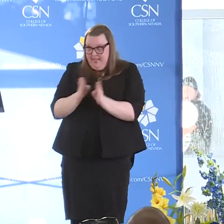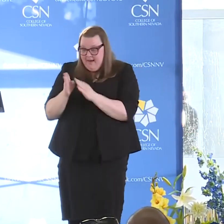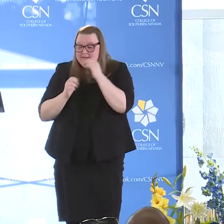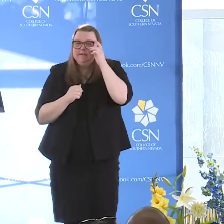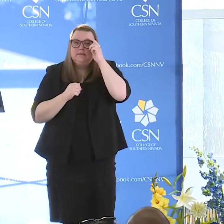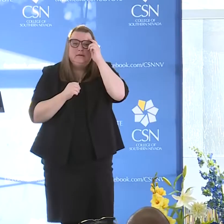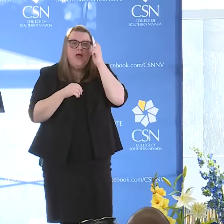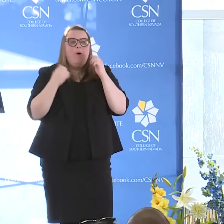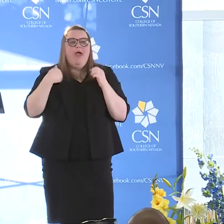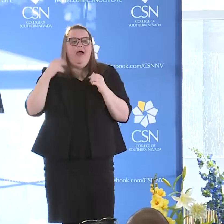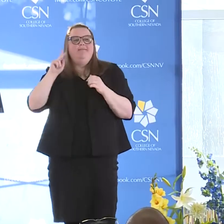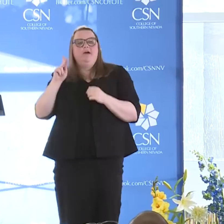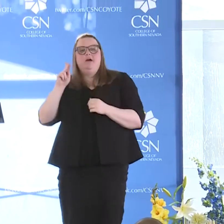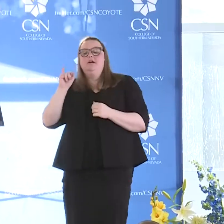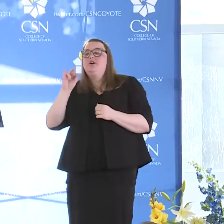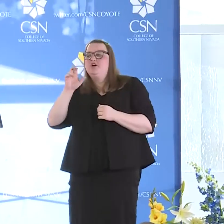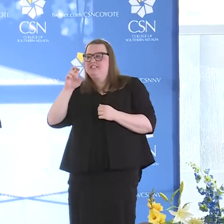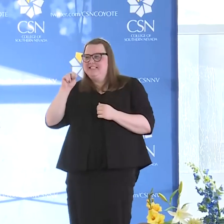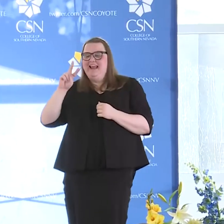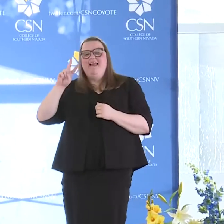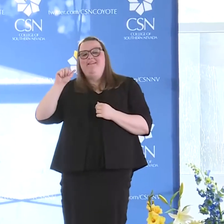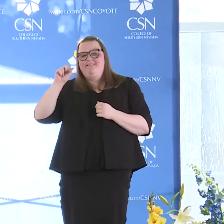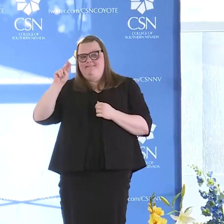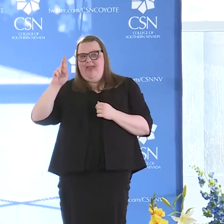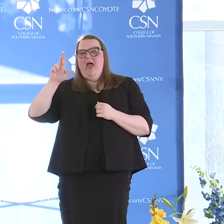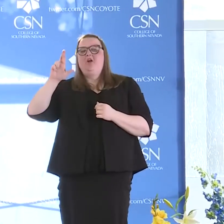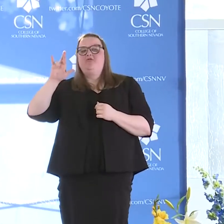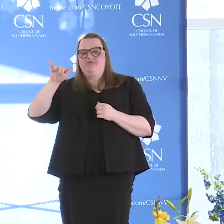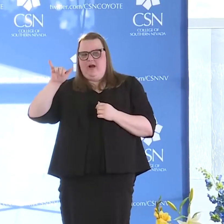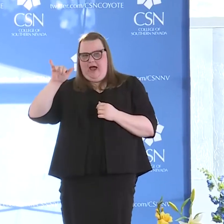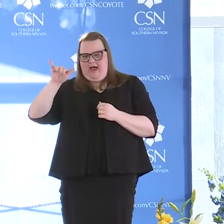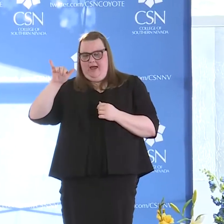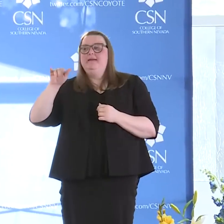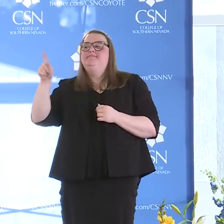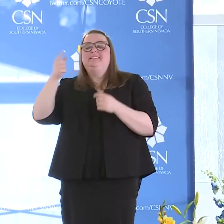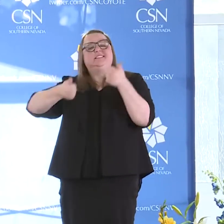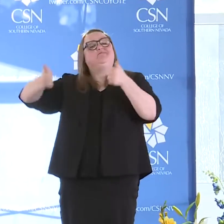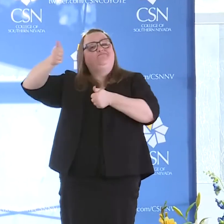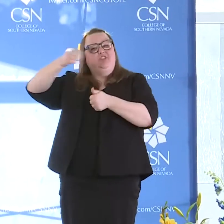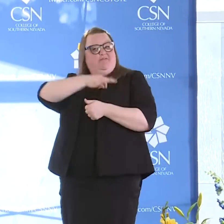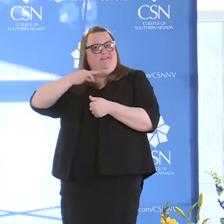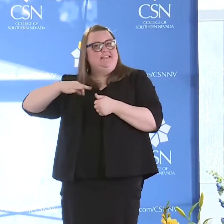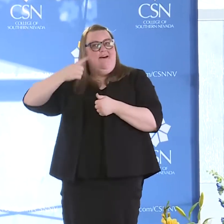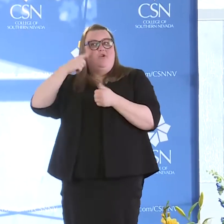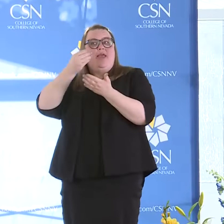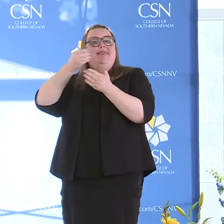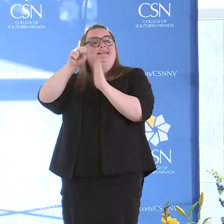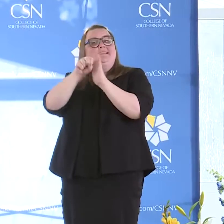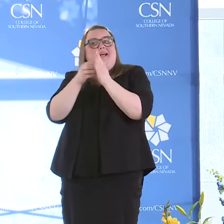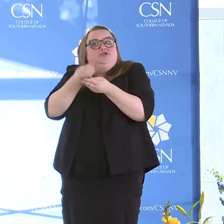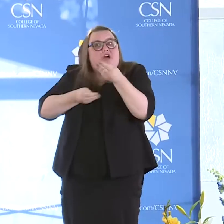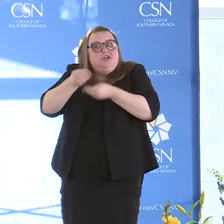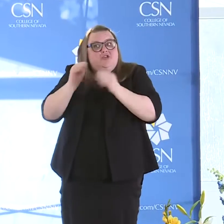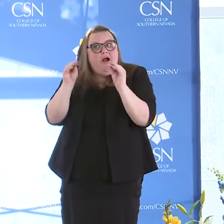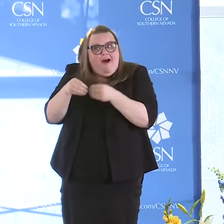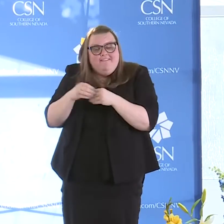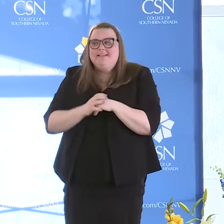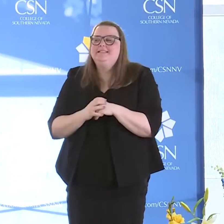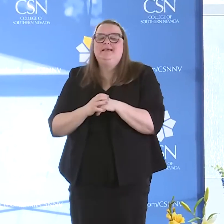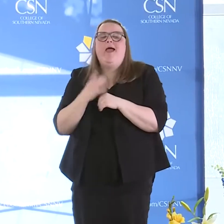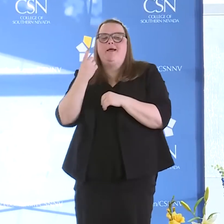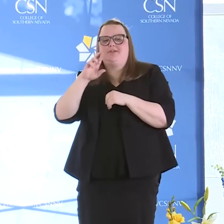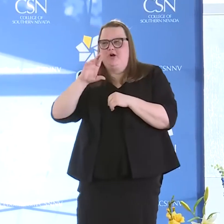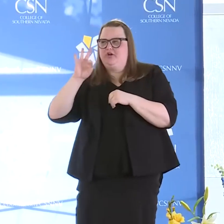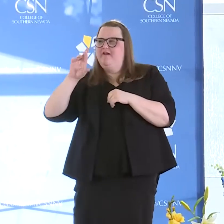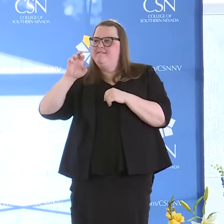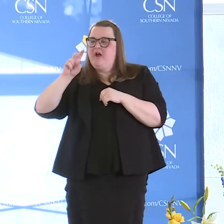have Kirsten Van Rye, Chief of Staff of the State Treasury Office, and Dr. Frederico